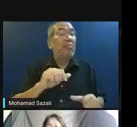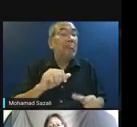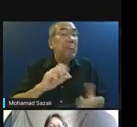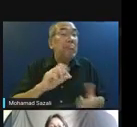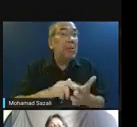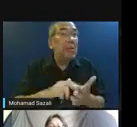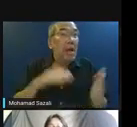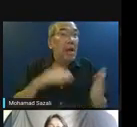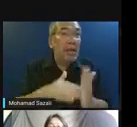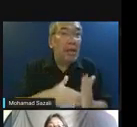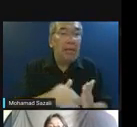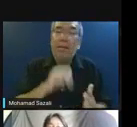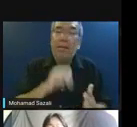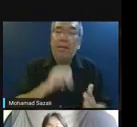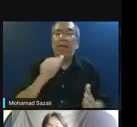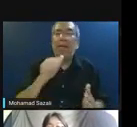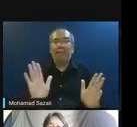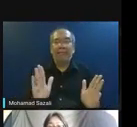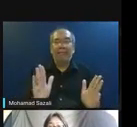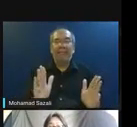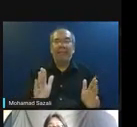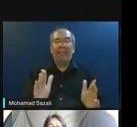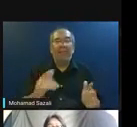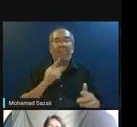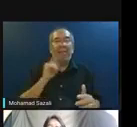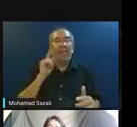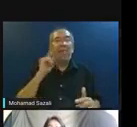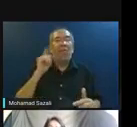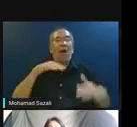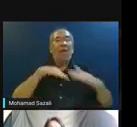possible for you to communicate with the deaf person.